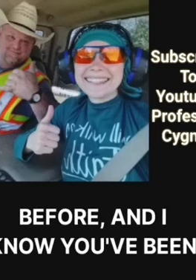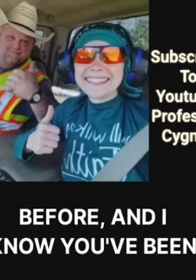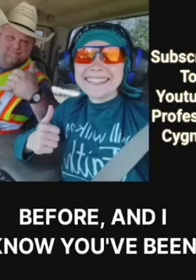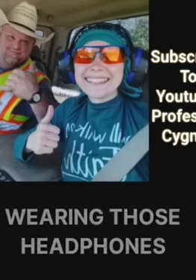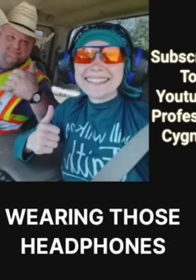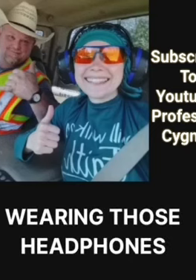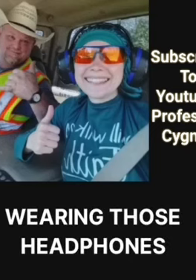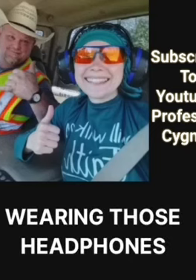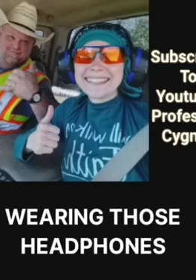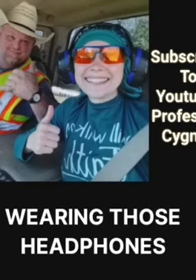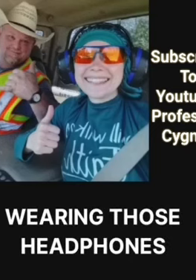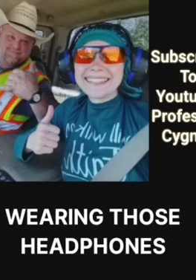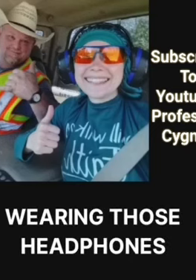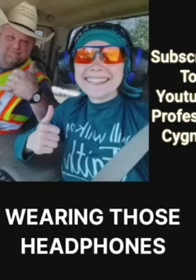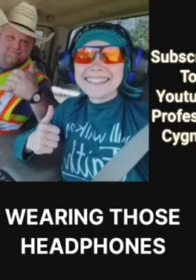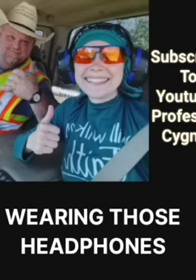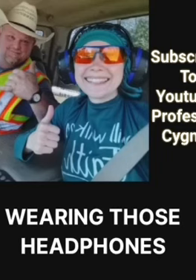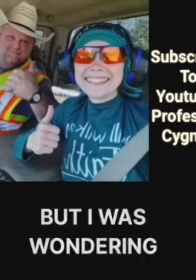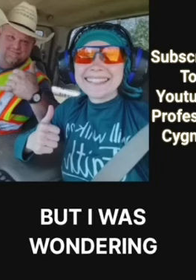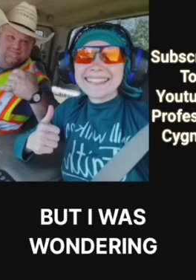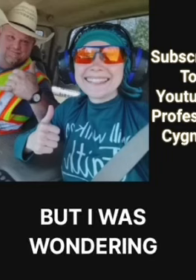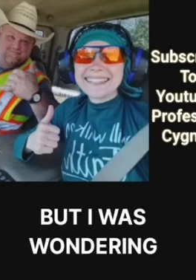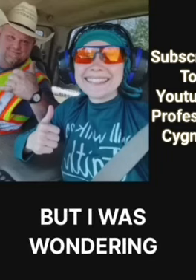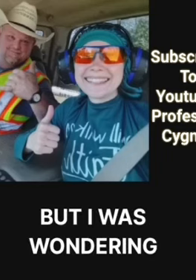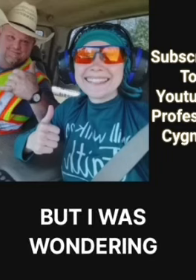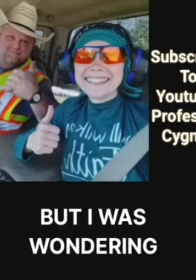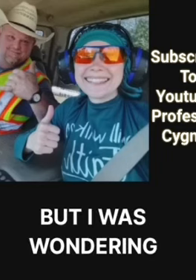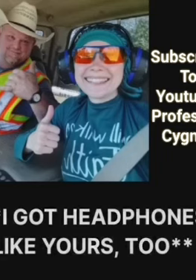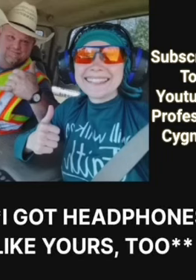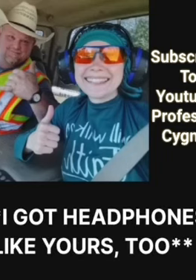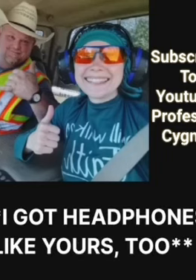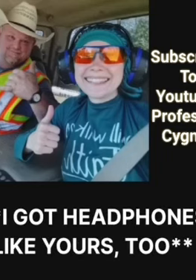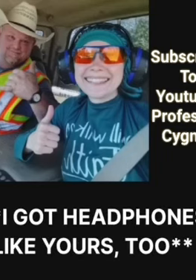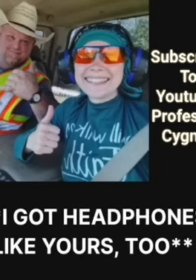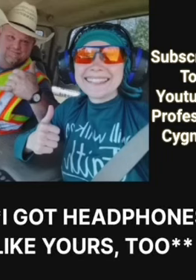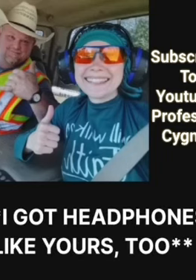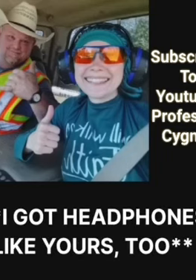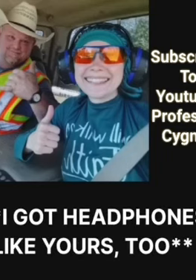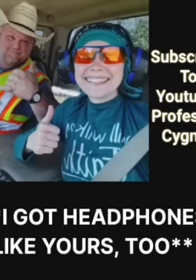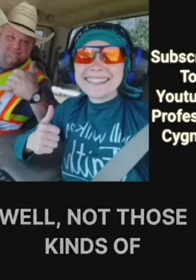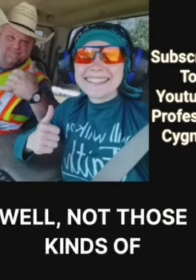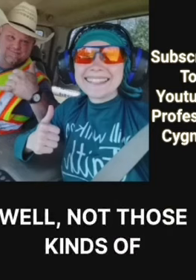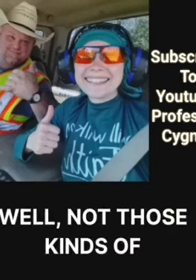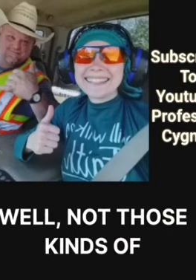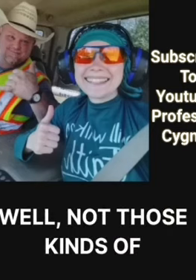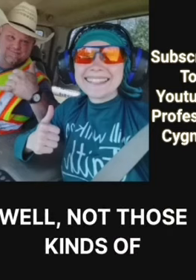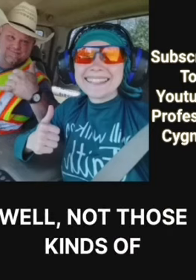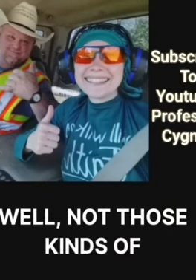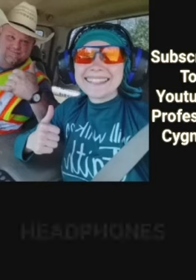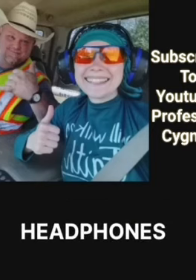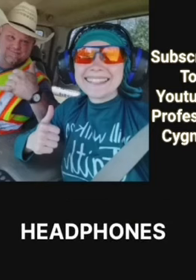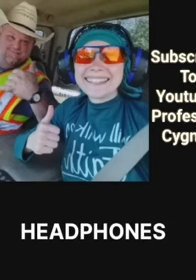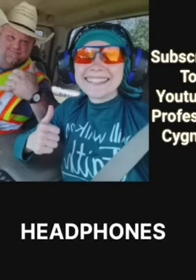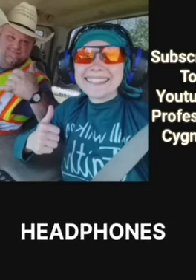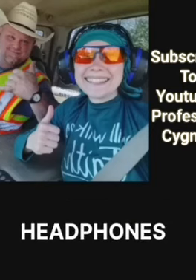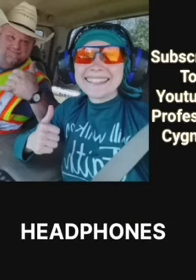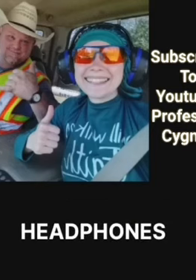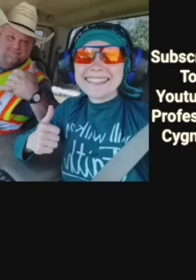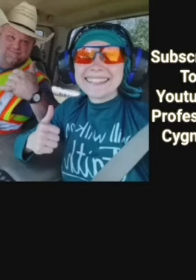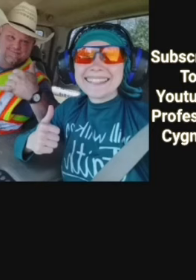been wearing those headphones, but I was wondering... I got headphones like yours too. Well, not those kinds of headphones.